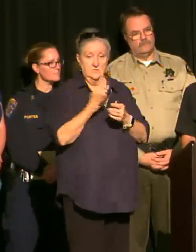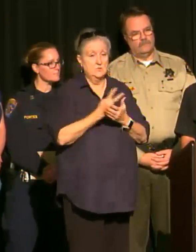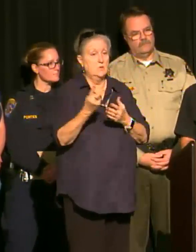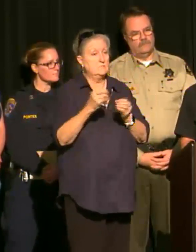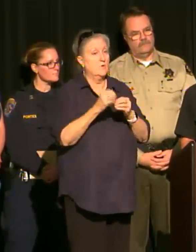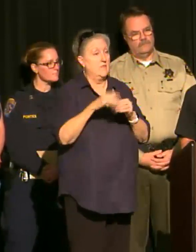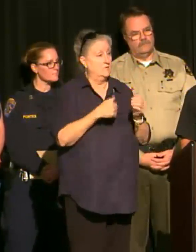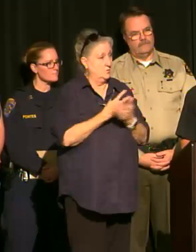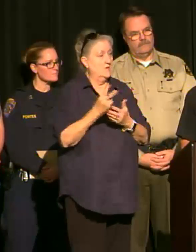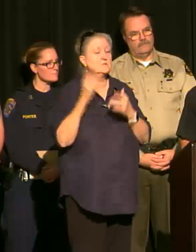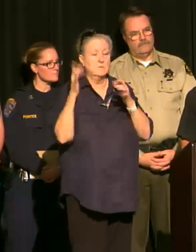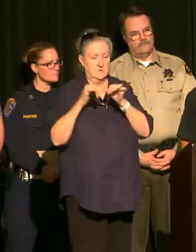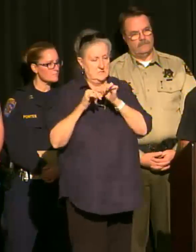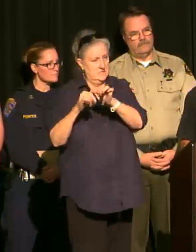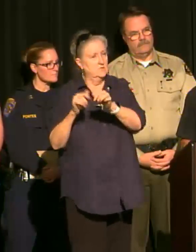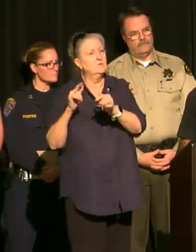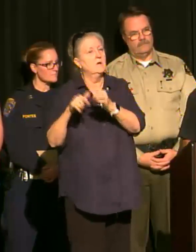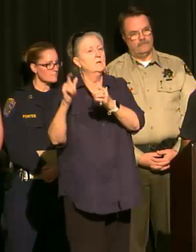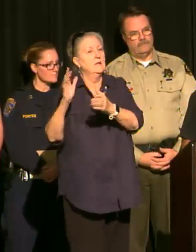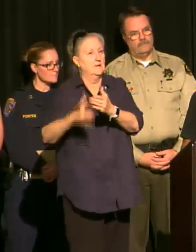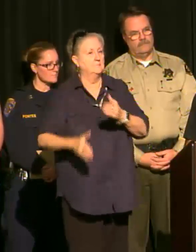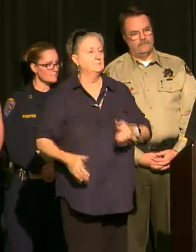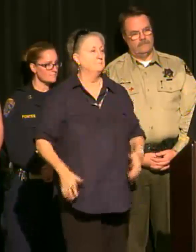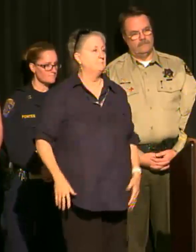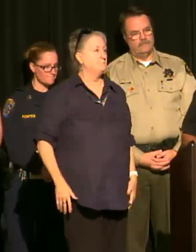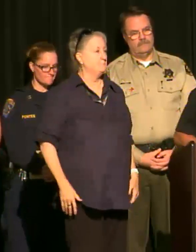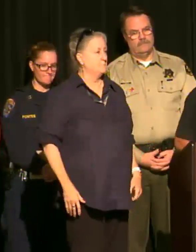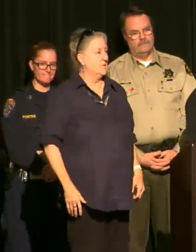weeks, and we'll continue that operation.